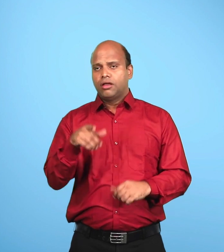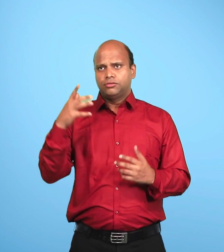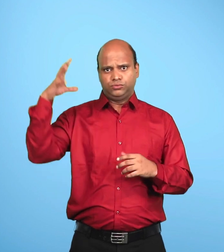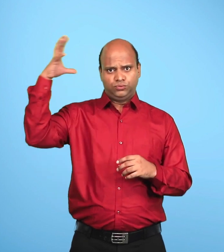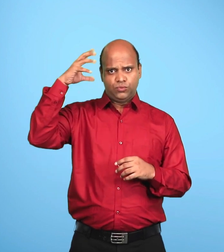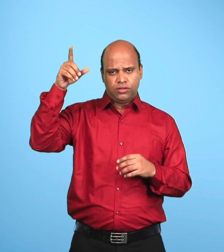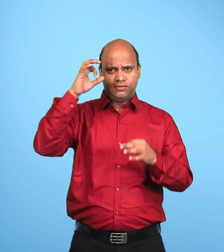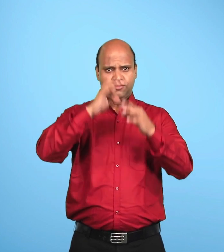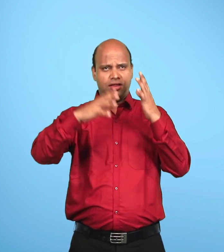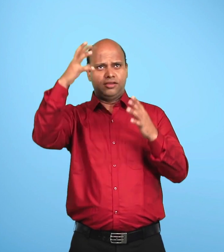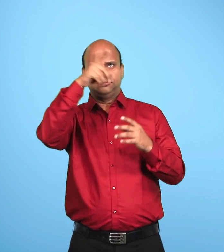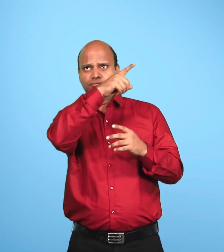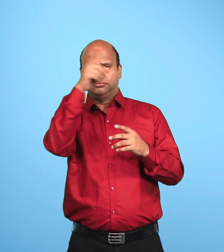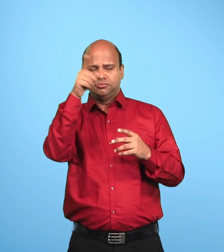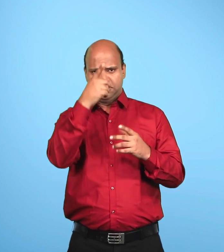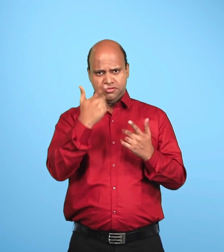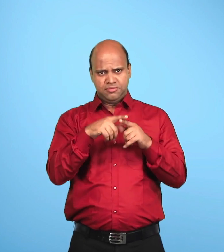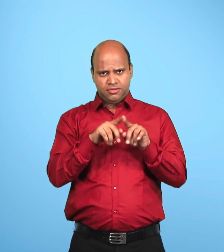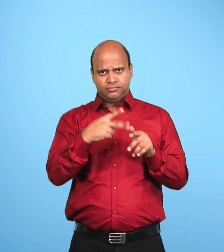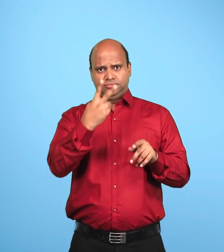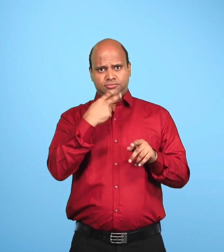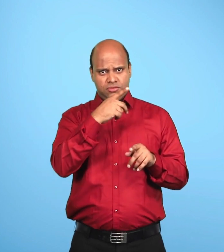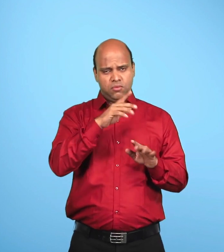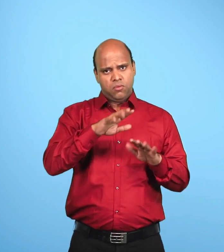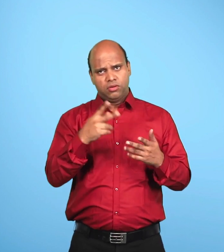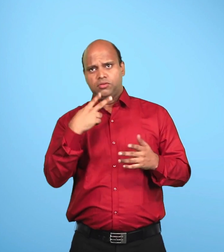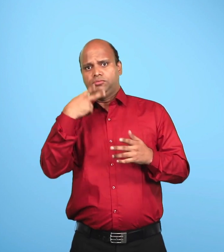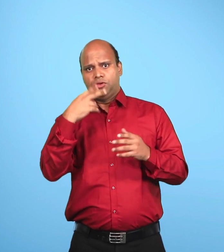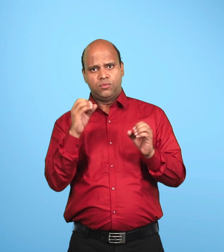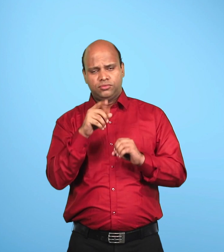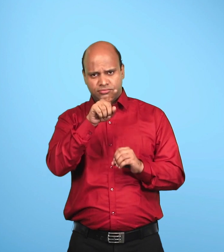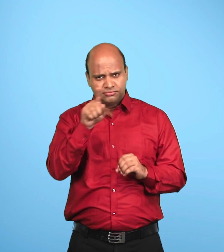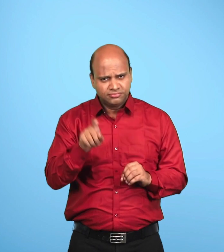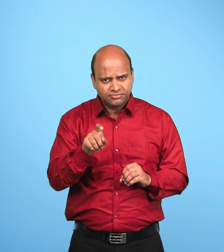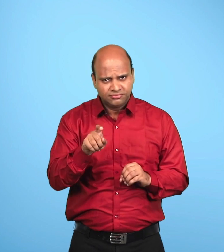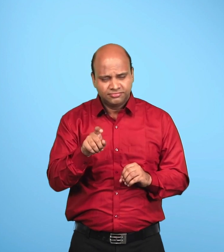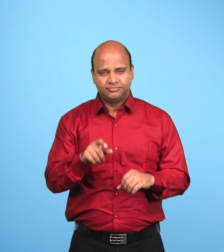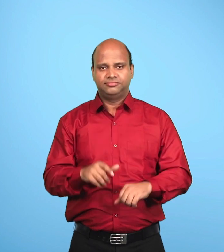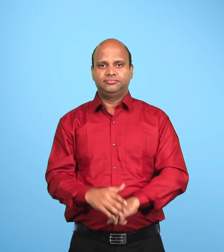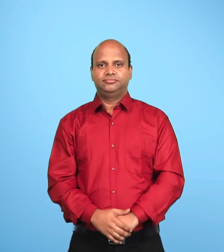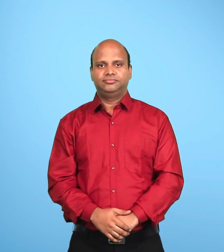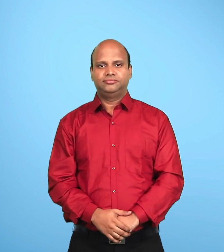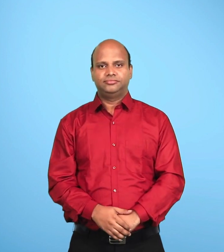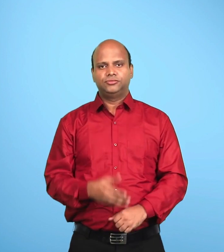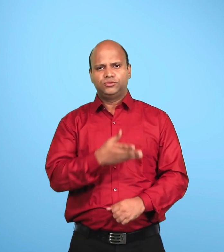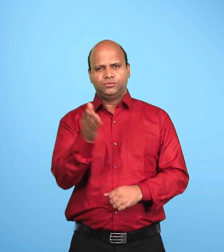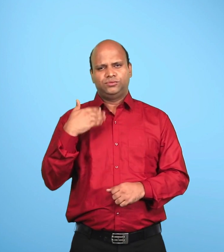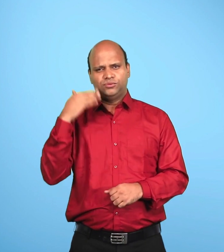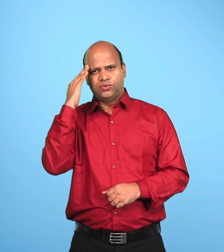Are sunlight and heat biotic or abiotic components? We know